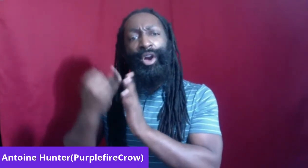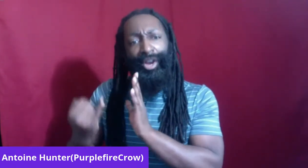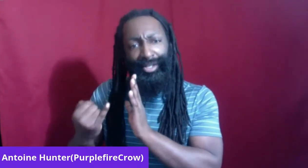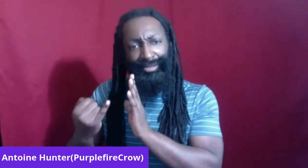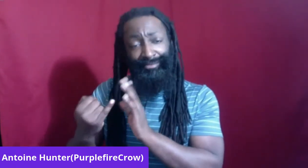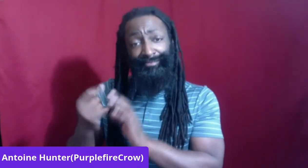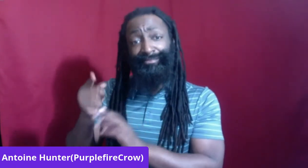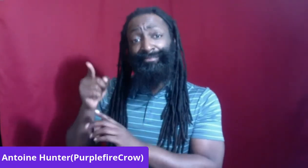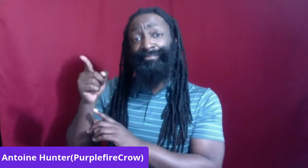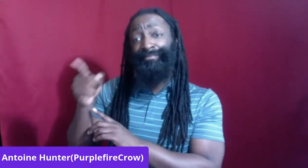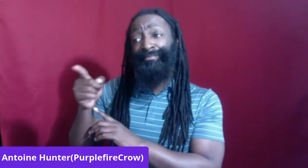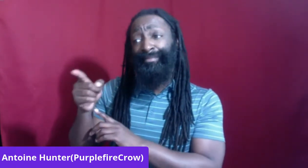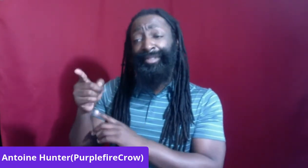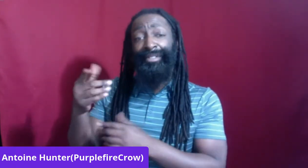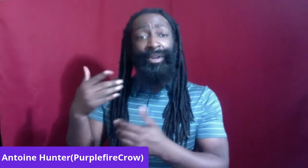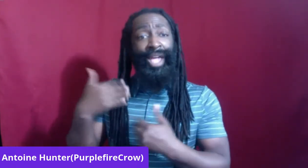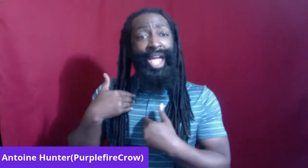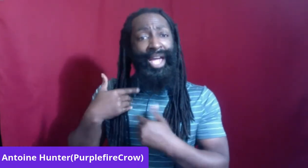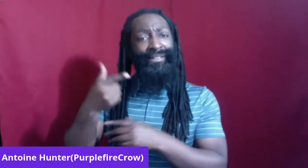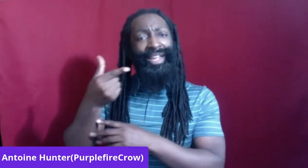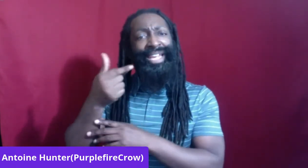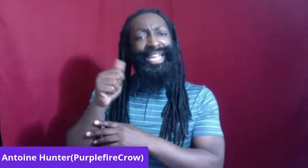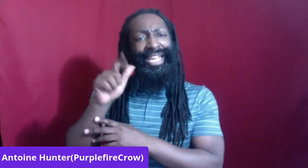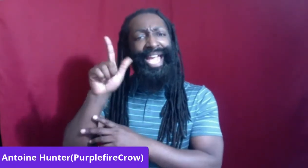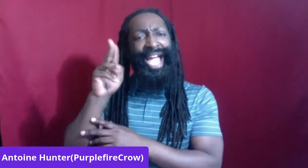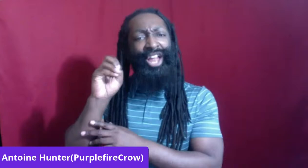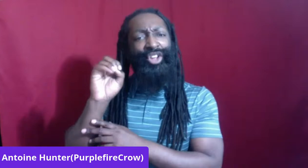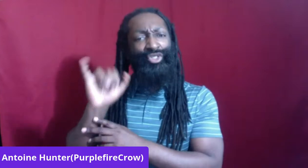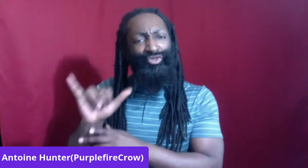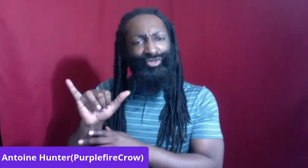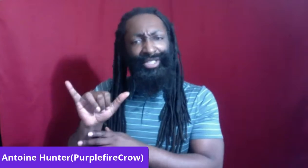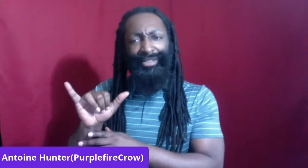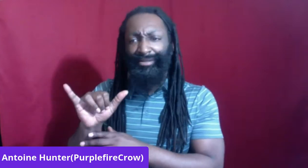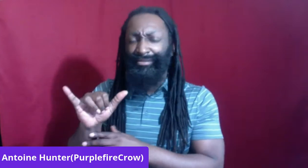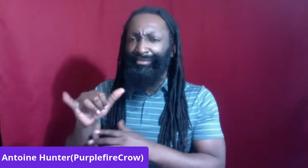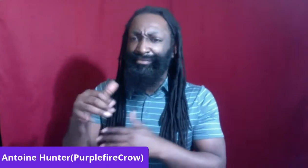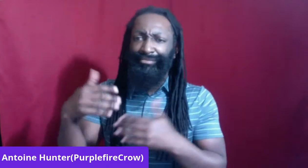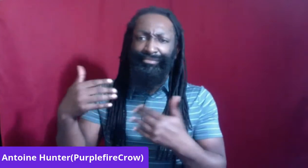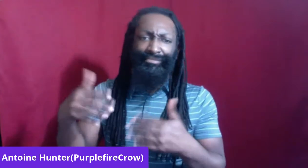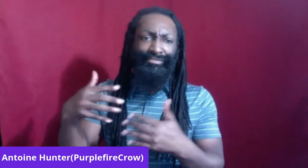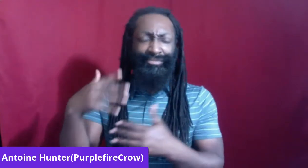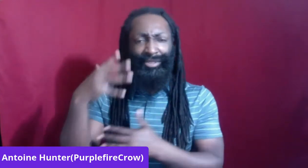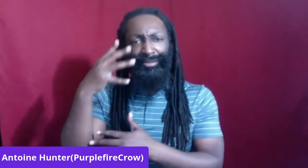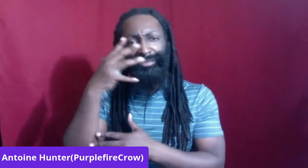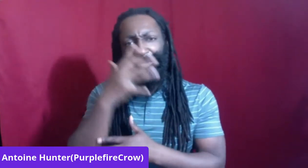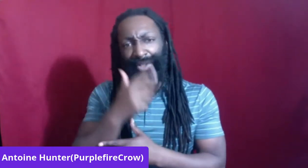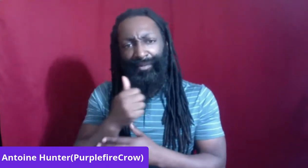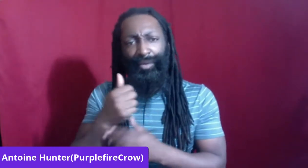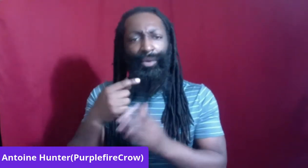we are going to show some artists that are part of the Soma Arts